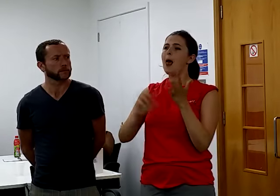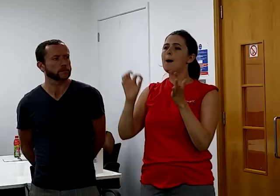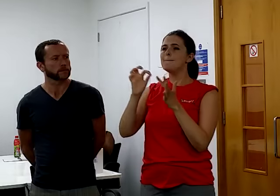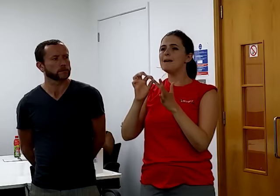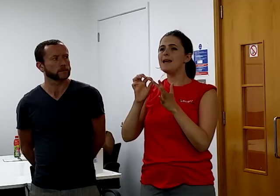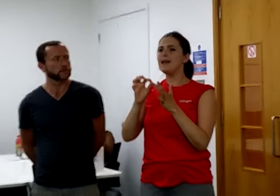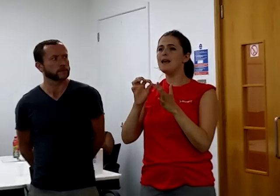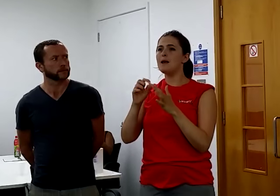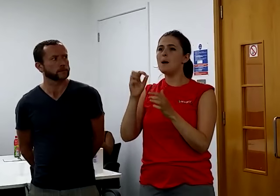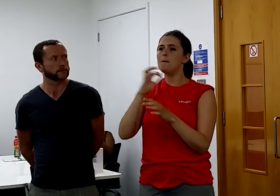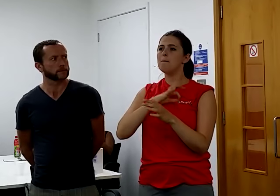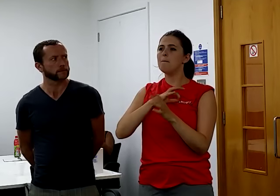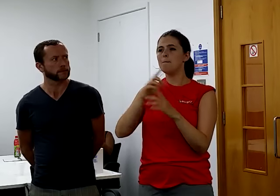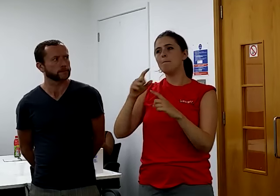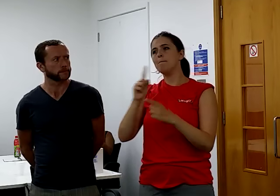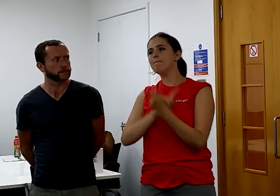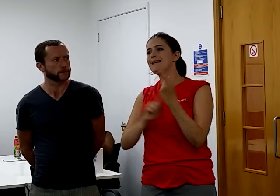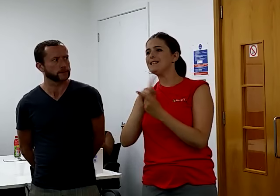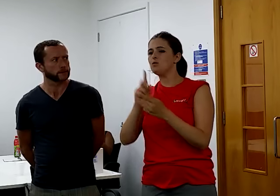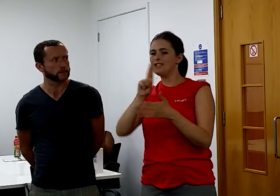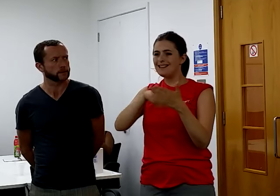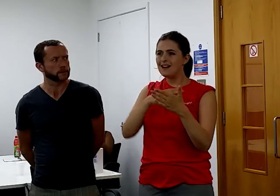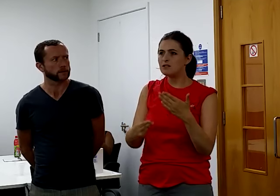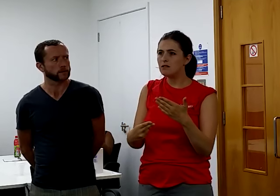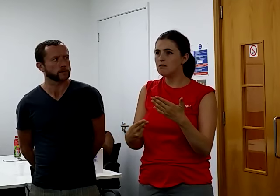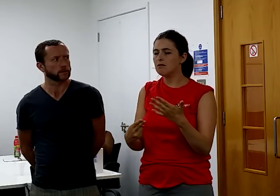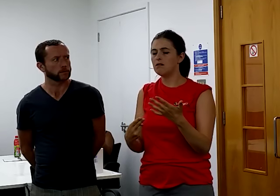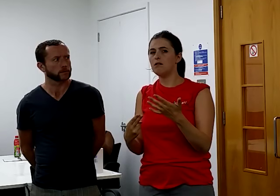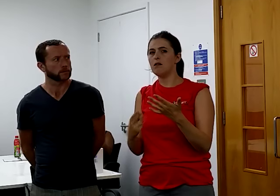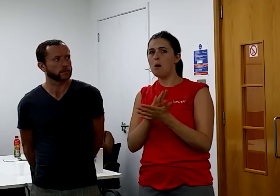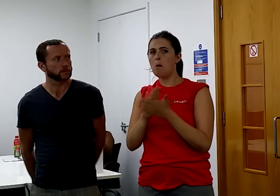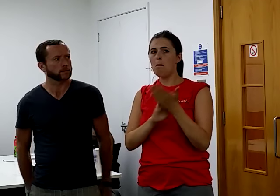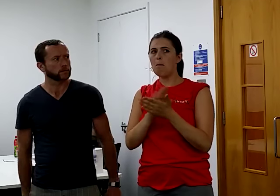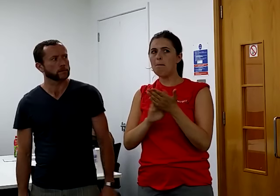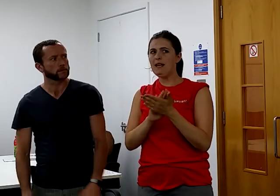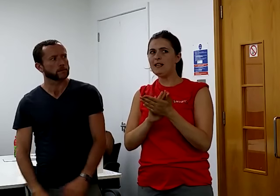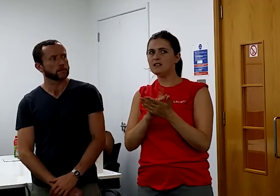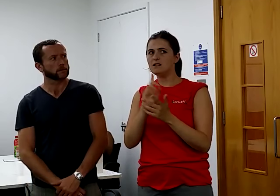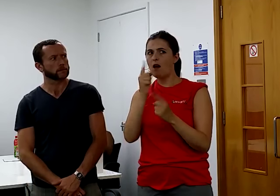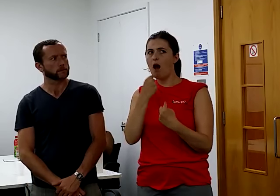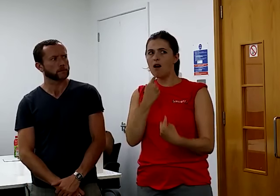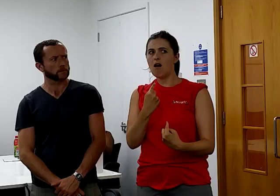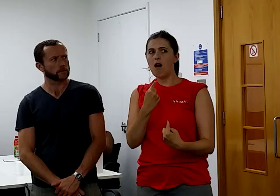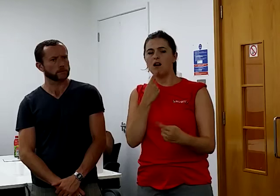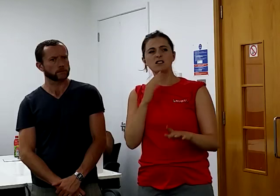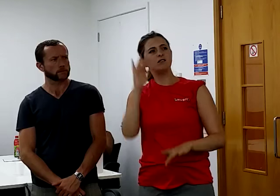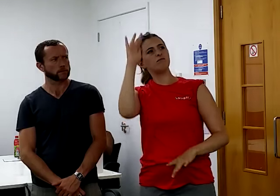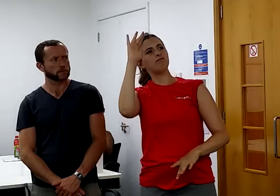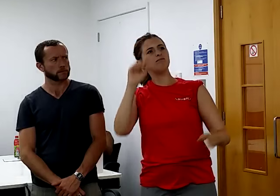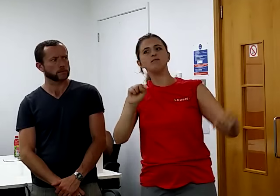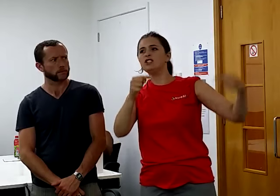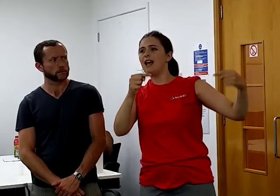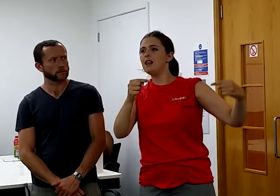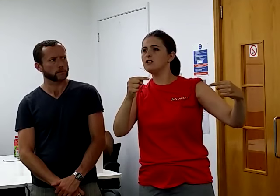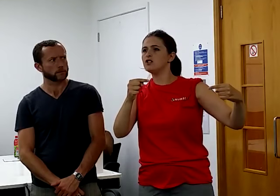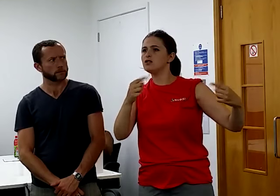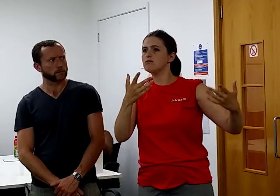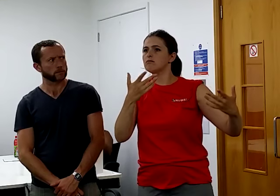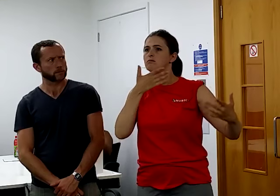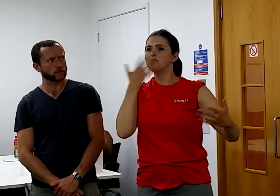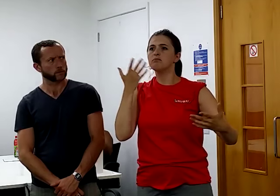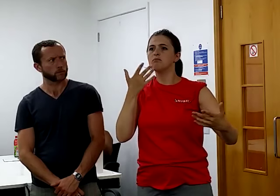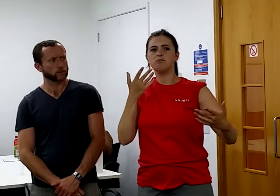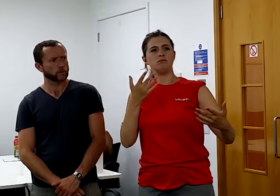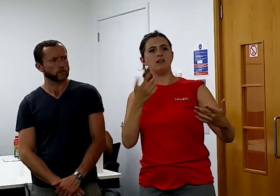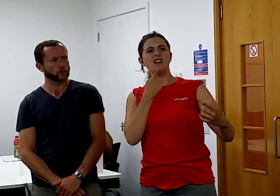cancelled, and my ward meeting has been cancelled, so I have no opportunity through the democratic structures of the Labour Party to comment